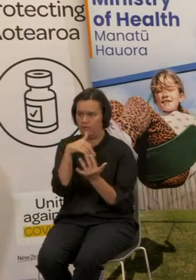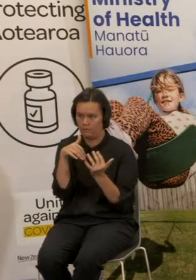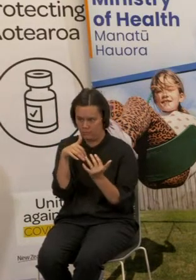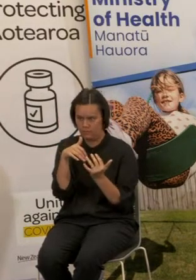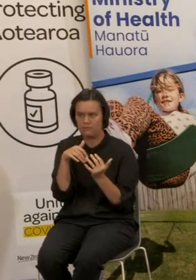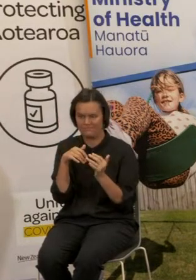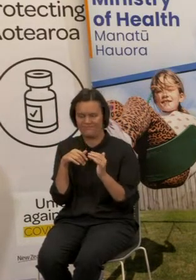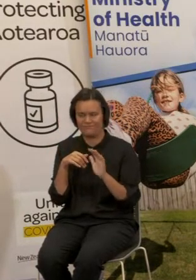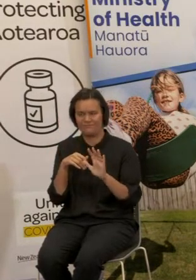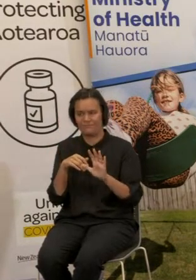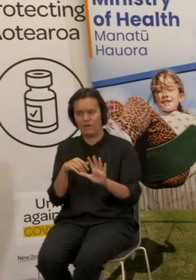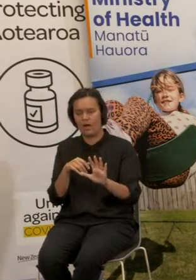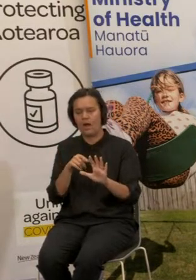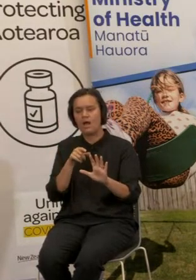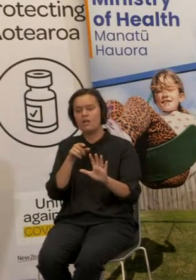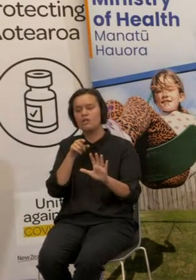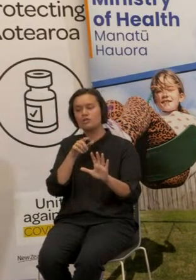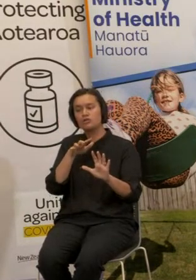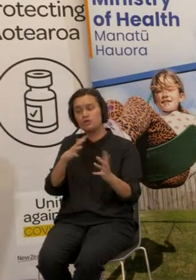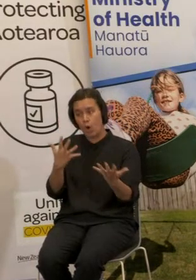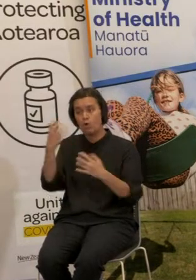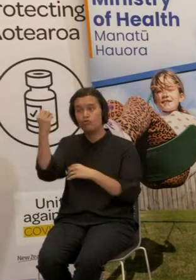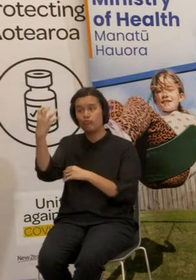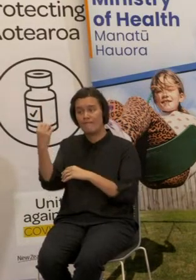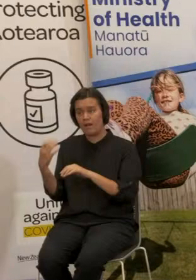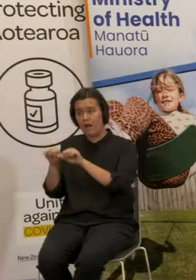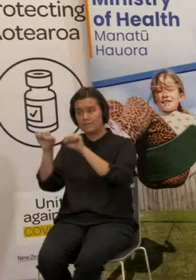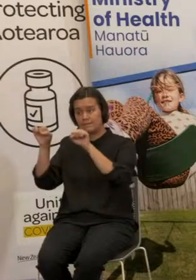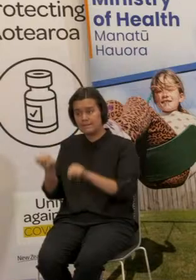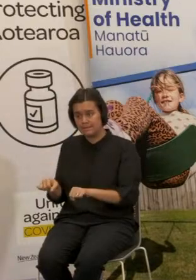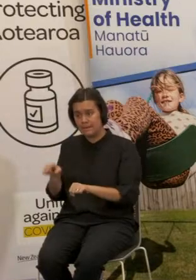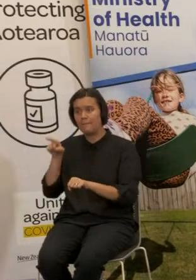new COVID protection framework is really important, because it does